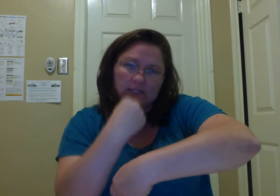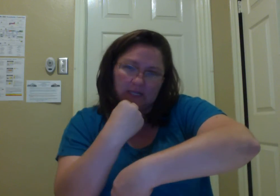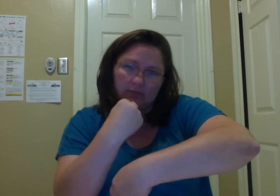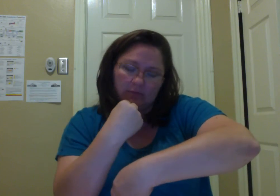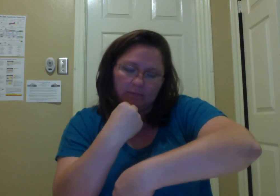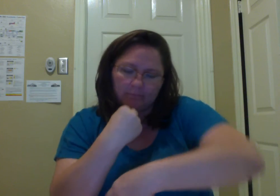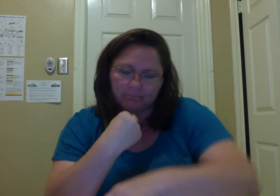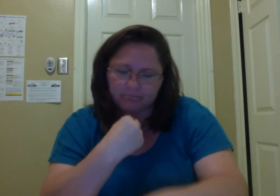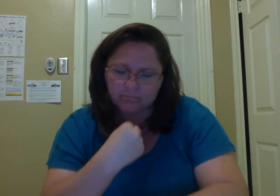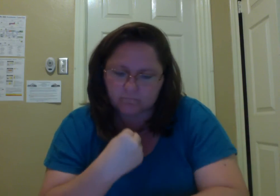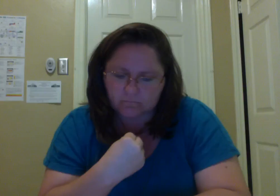sleep.